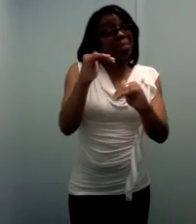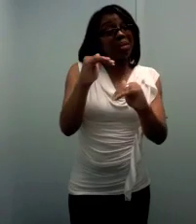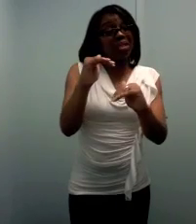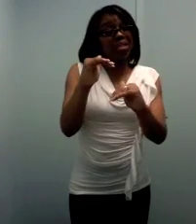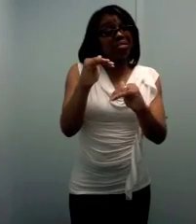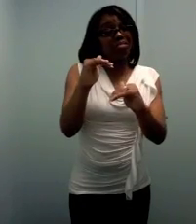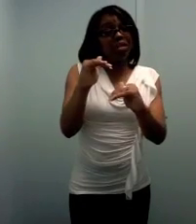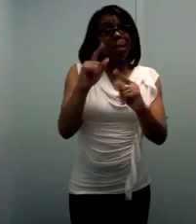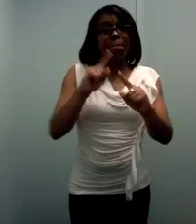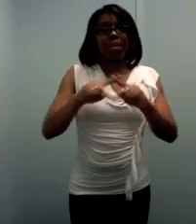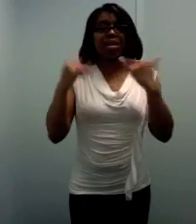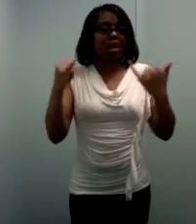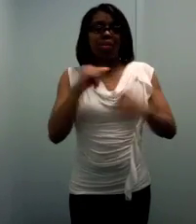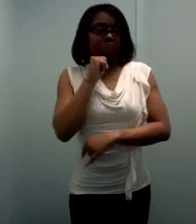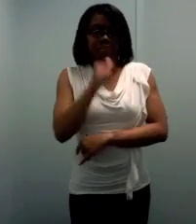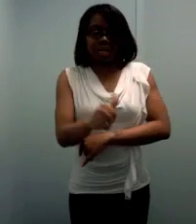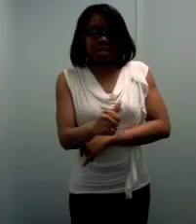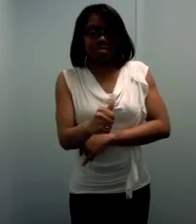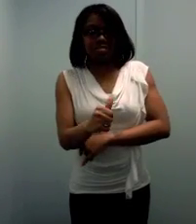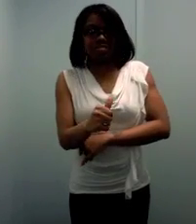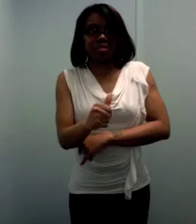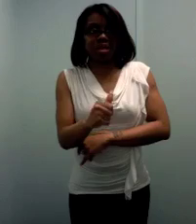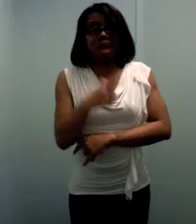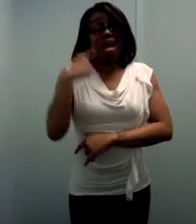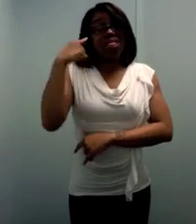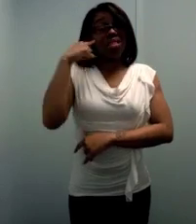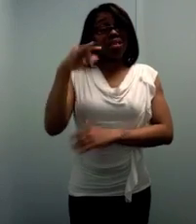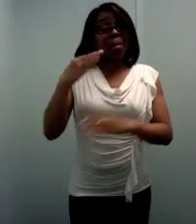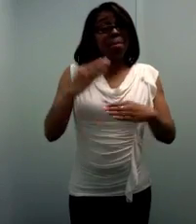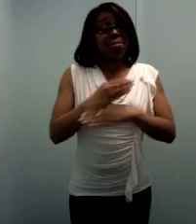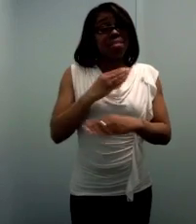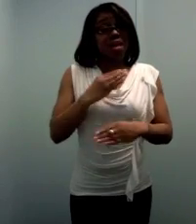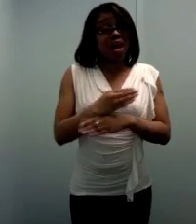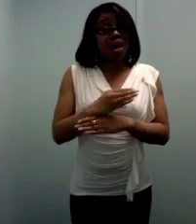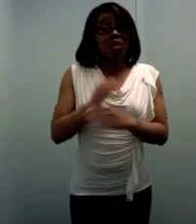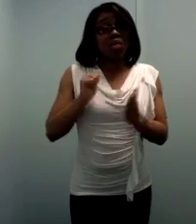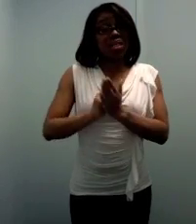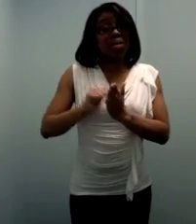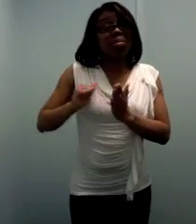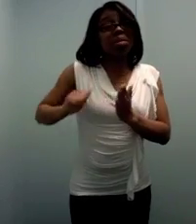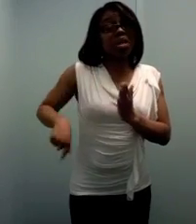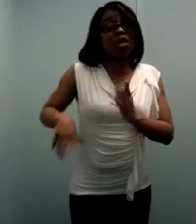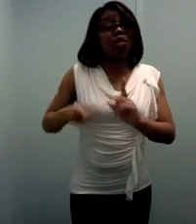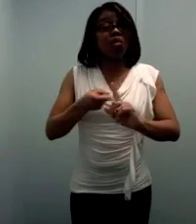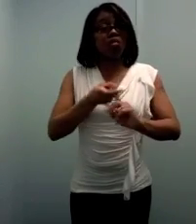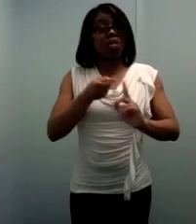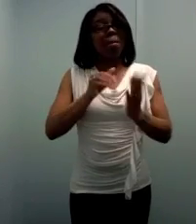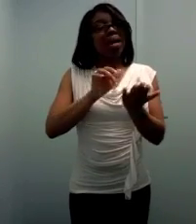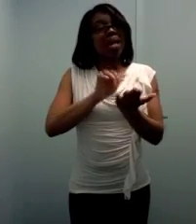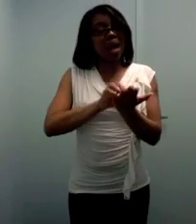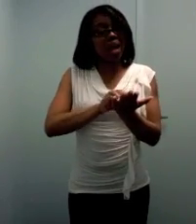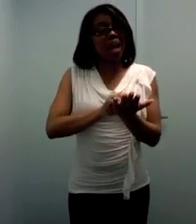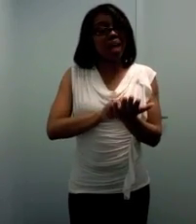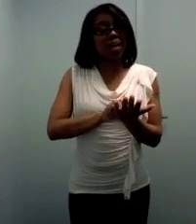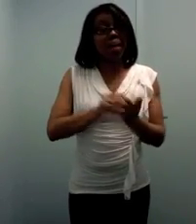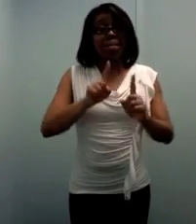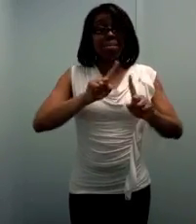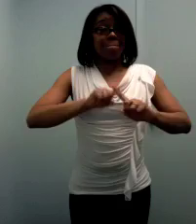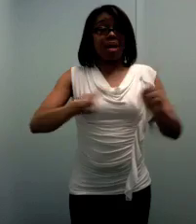So I think of in terms of the fact that math has been liberated from calculating. But that math liberation didn't get into education